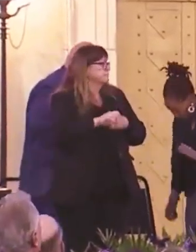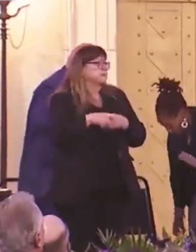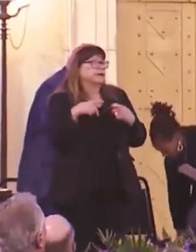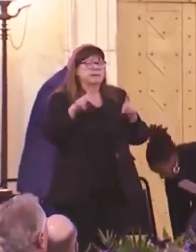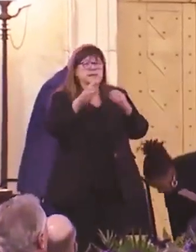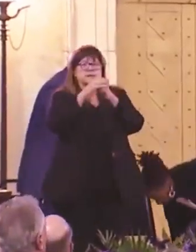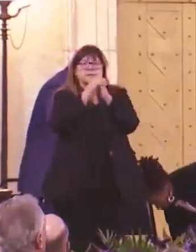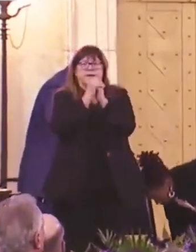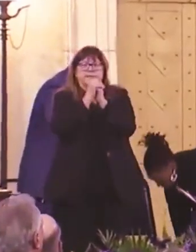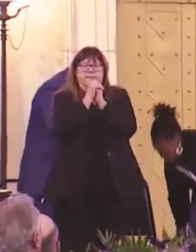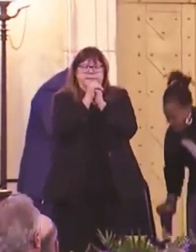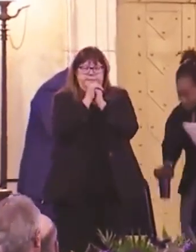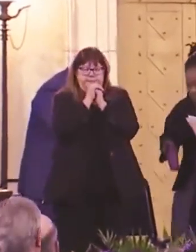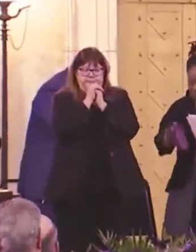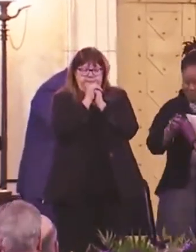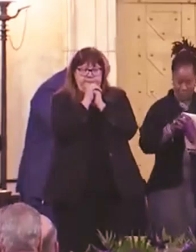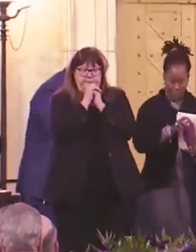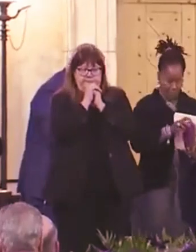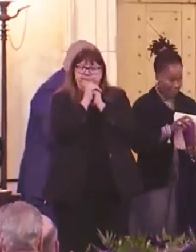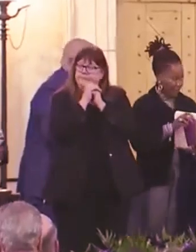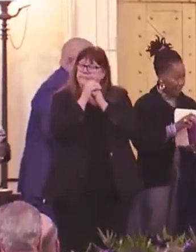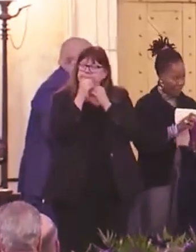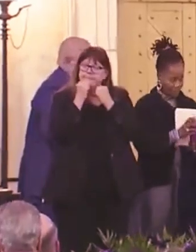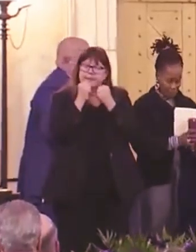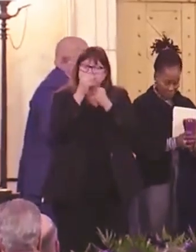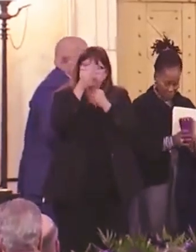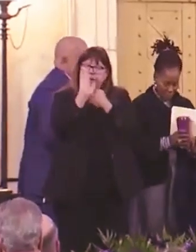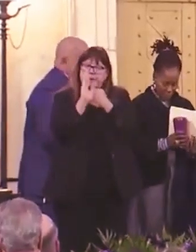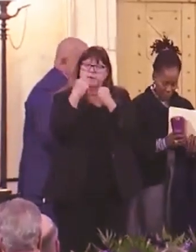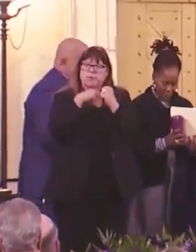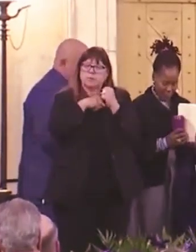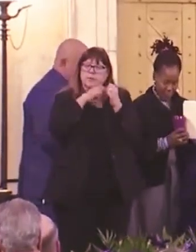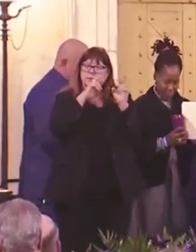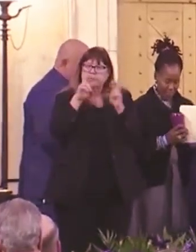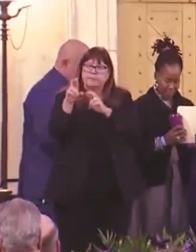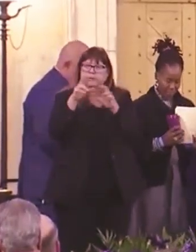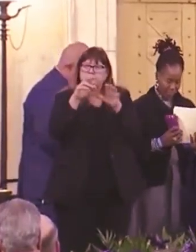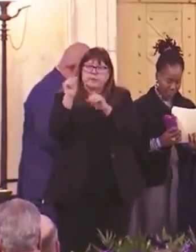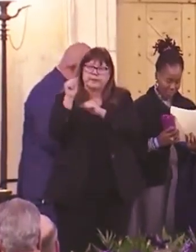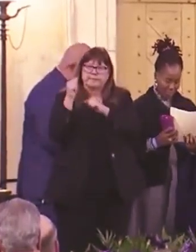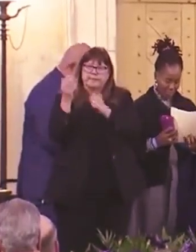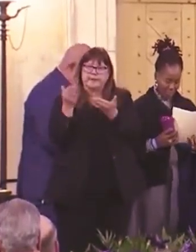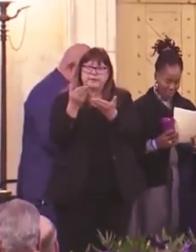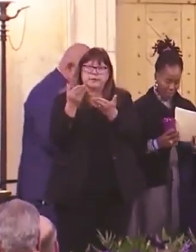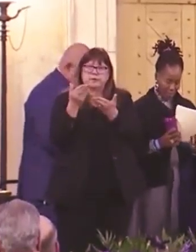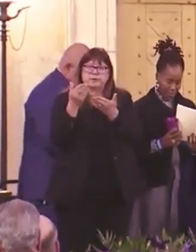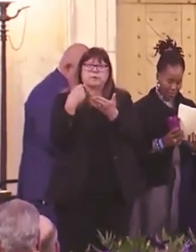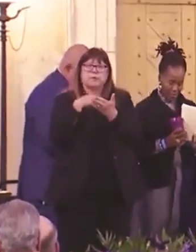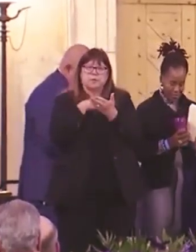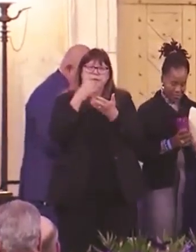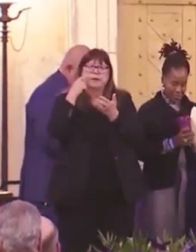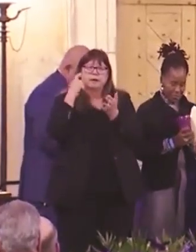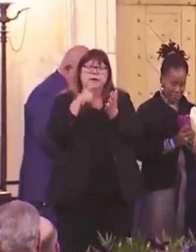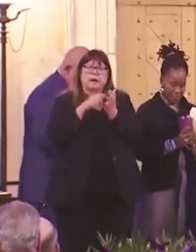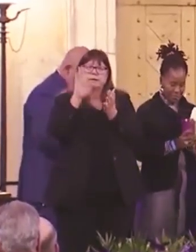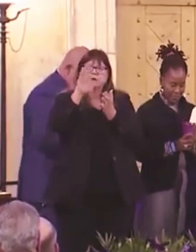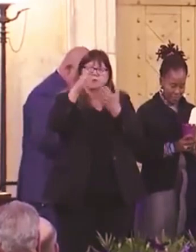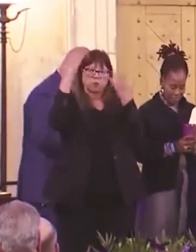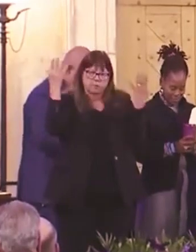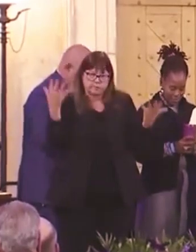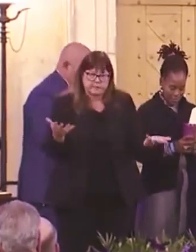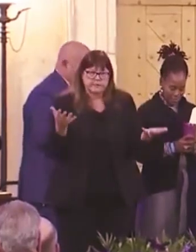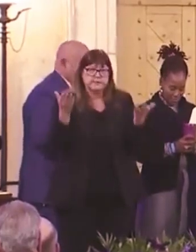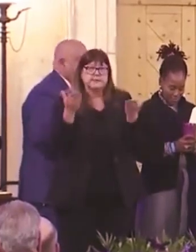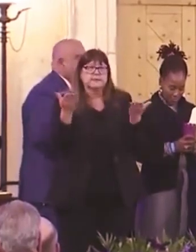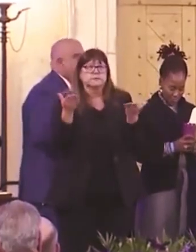Let us pray. Almighty God, as we prepare to leave here shortly, we acknowledge your divine presence among